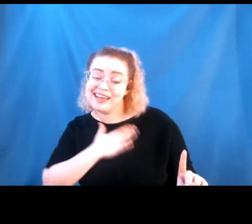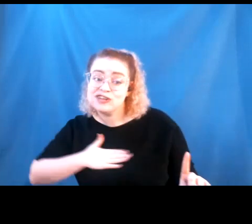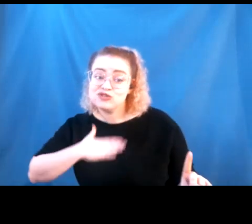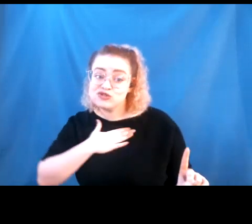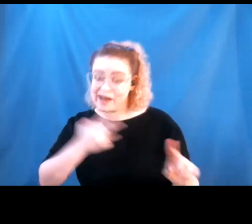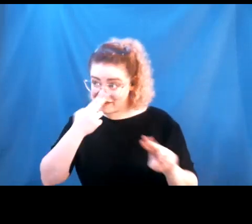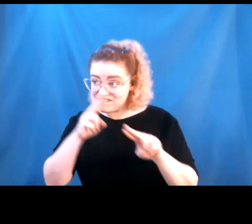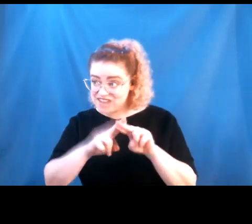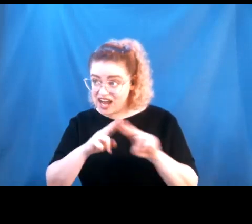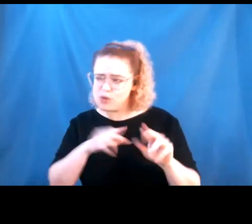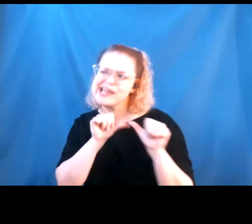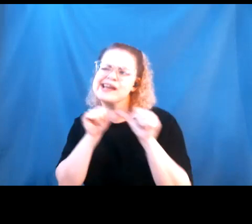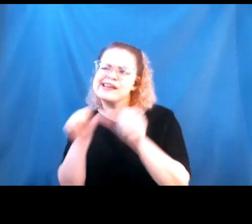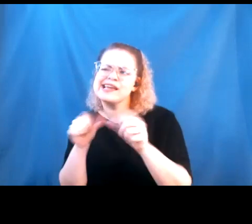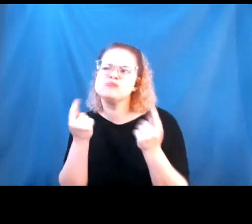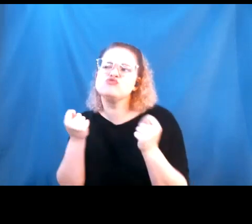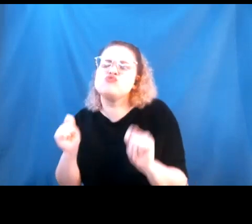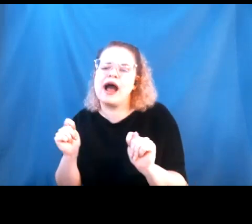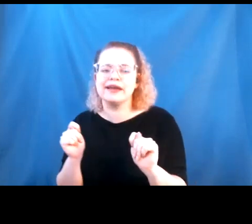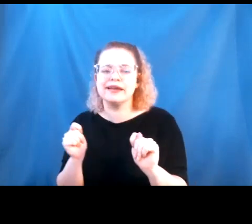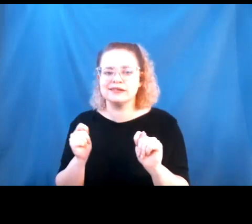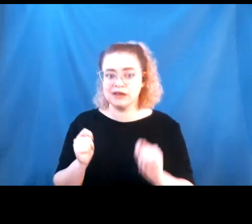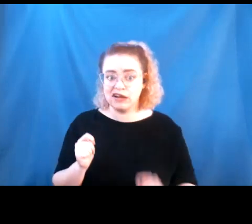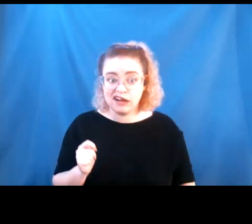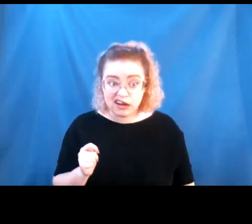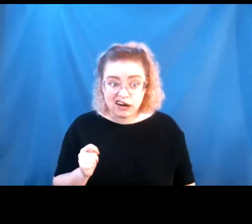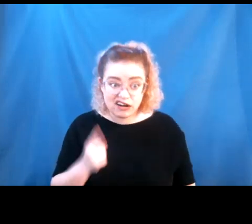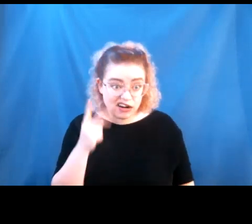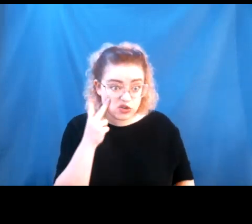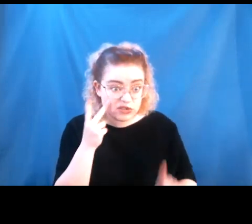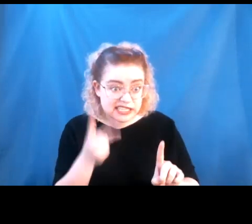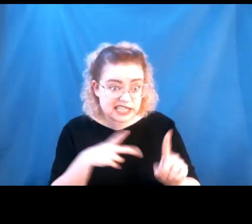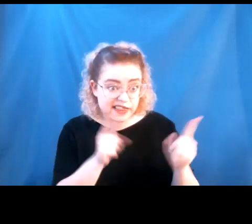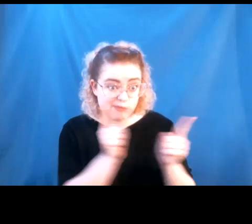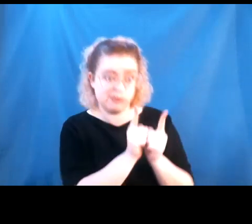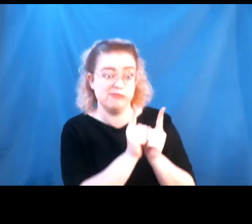keep trying. You can see they kind of have a collision there.